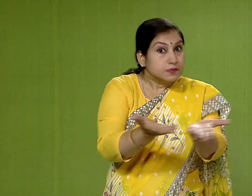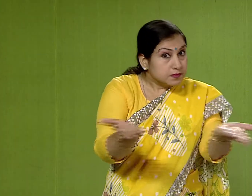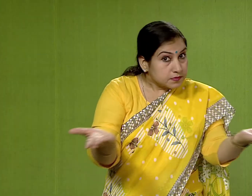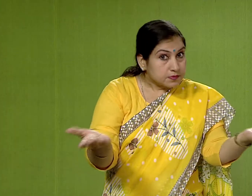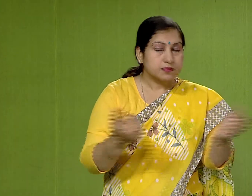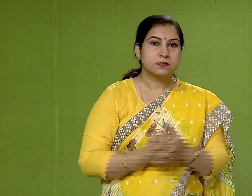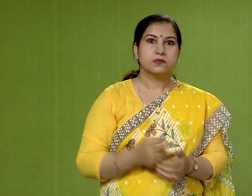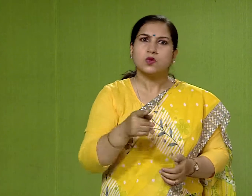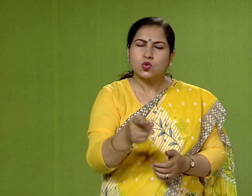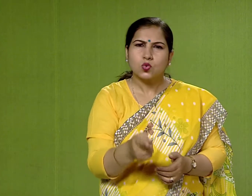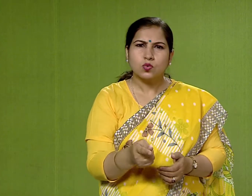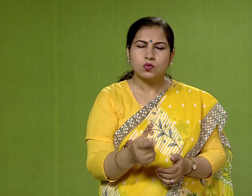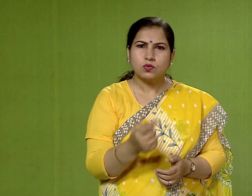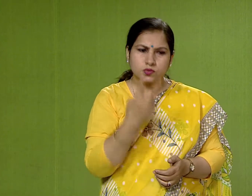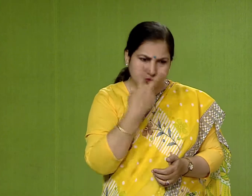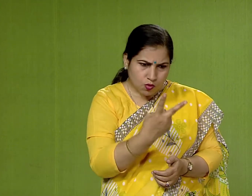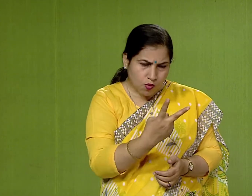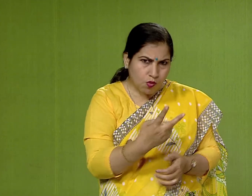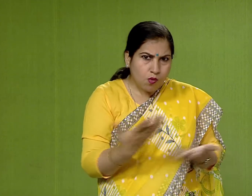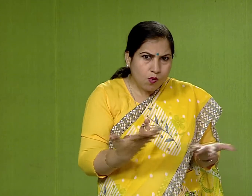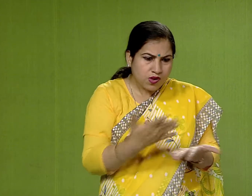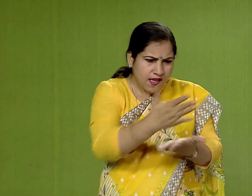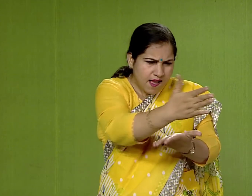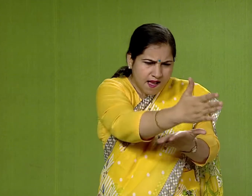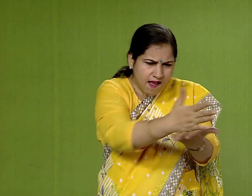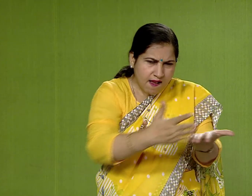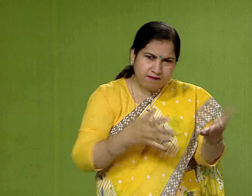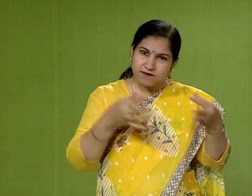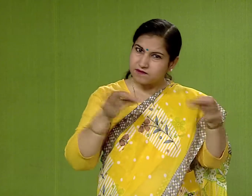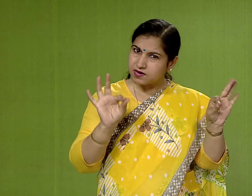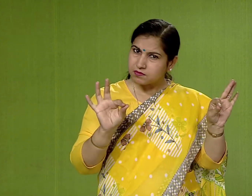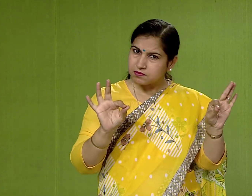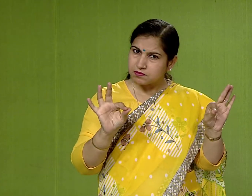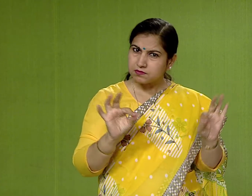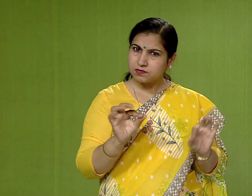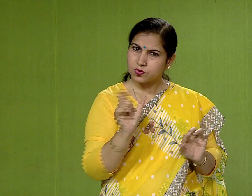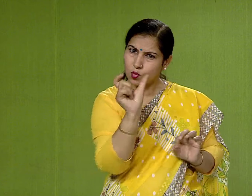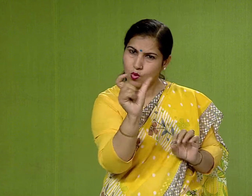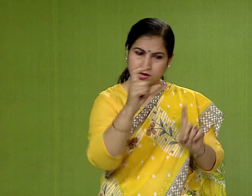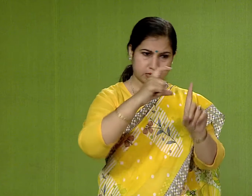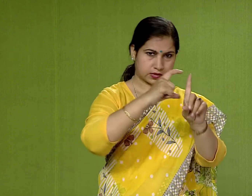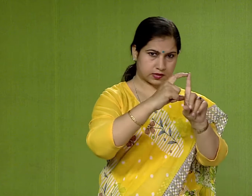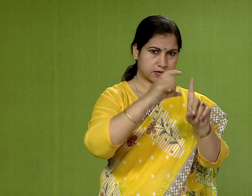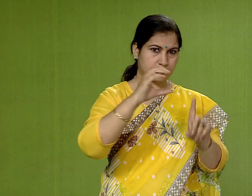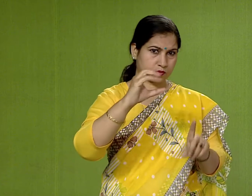Learners, you just came to know the term dominion